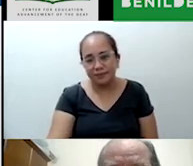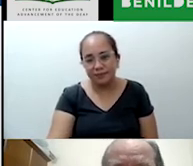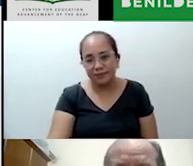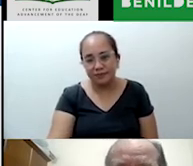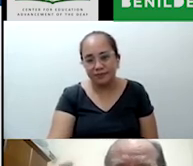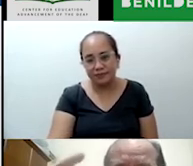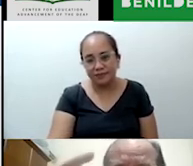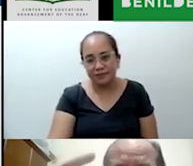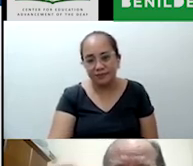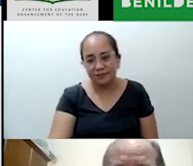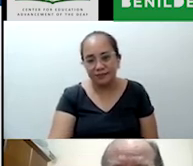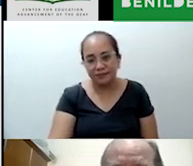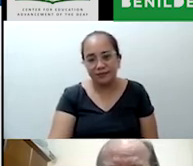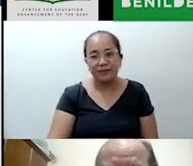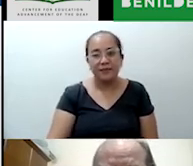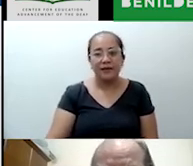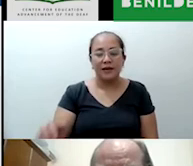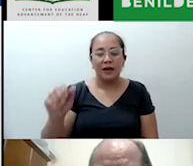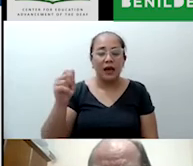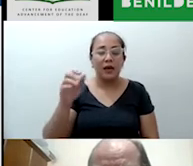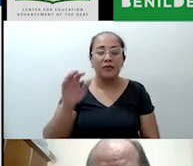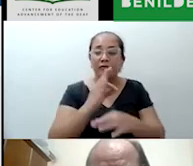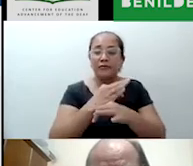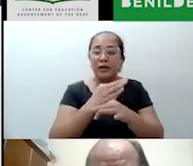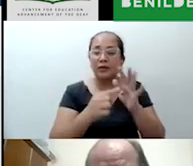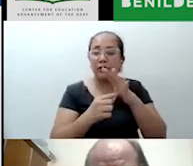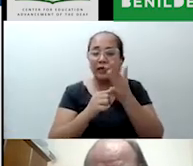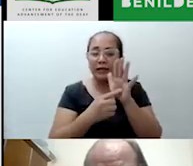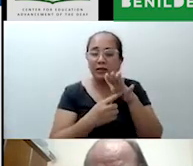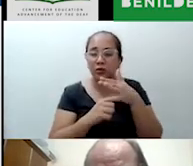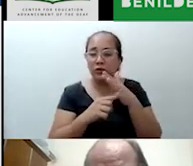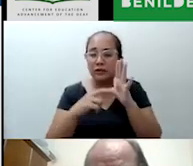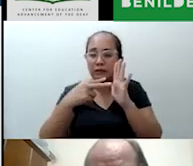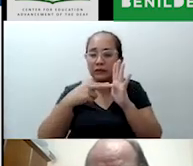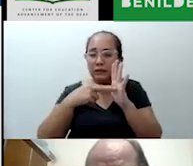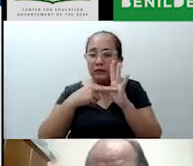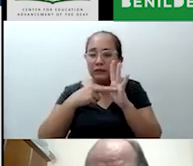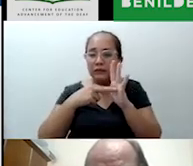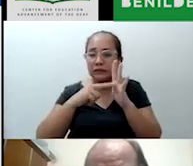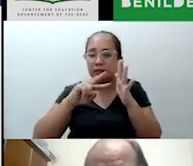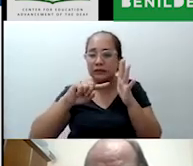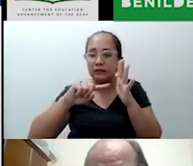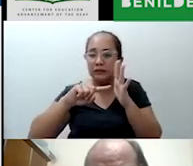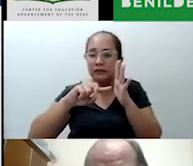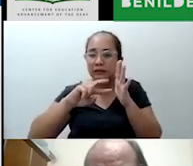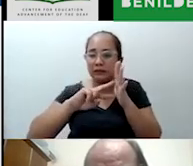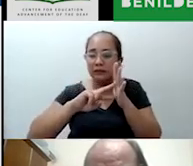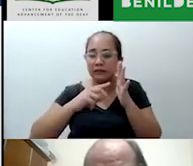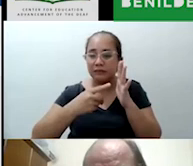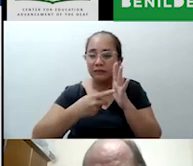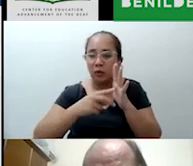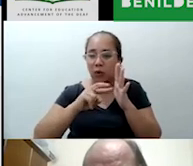So that's just going to be just fixing the orientation symbol, right? Or do we have to fix the order